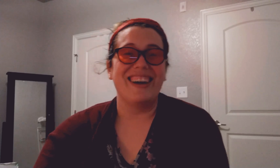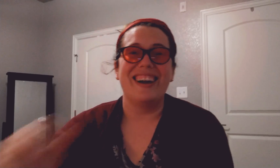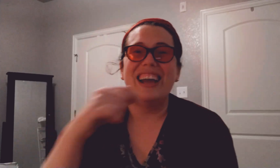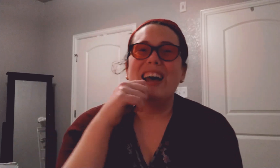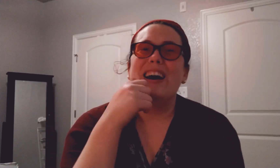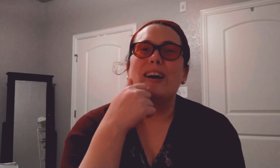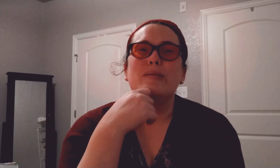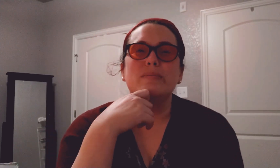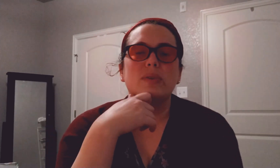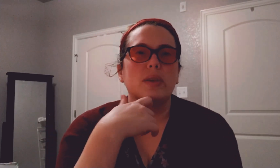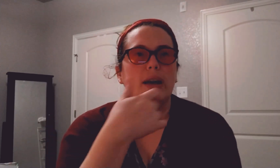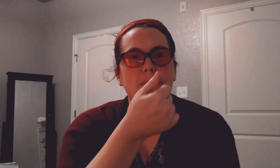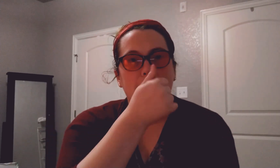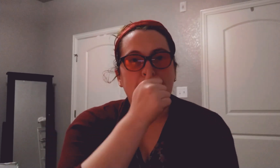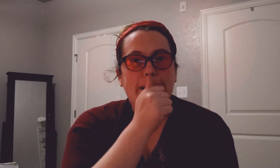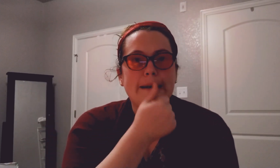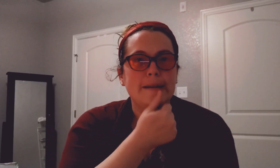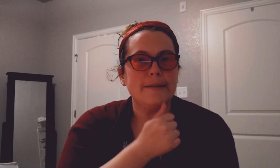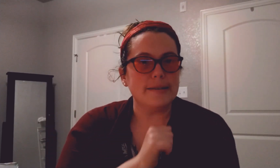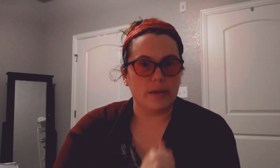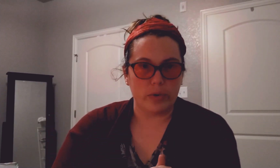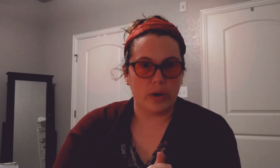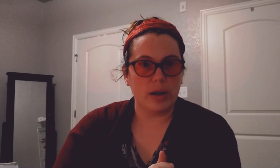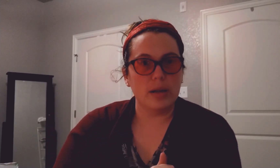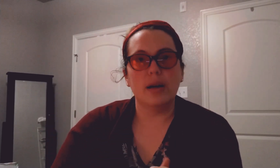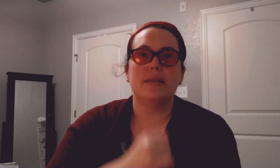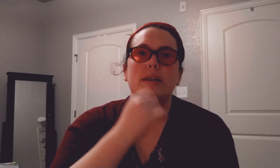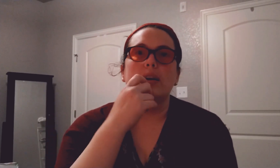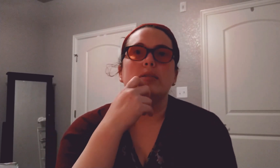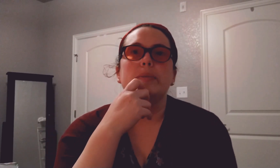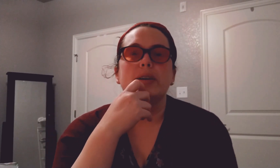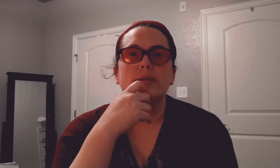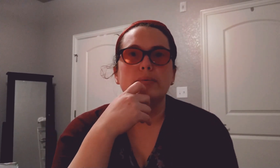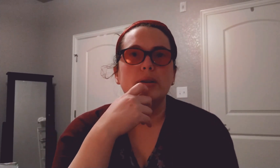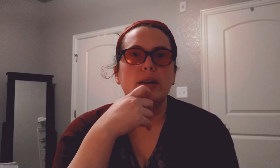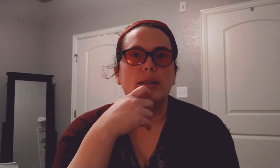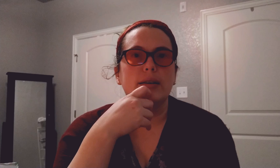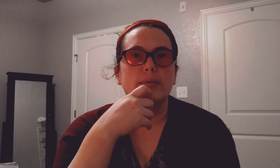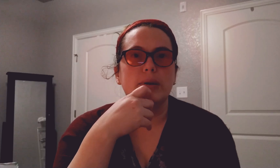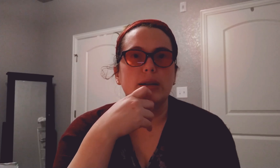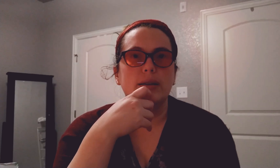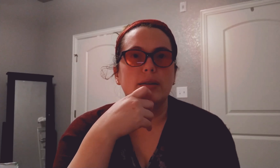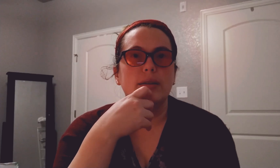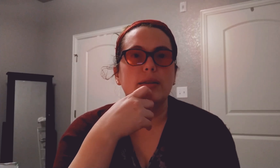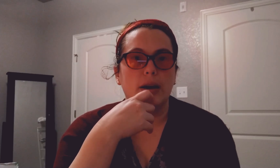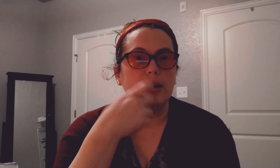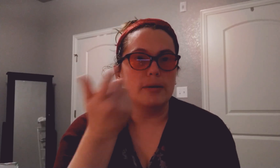there. So that's why I add suffering at the end, because really that's what that